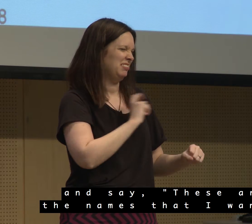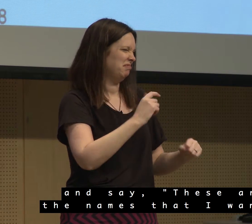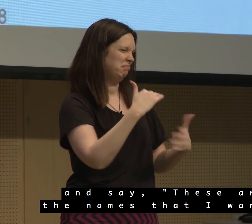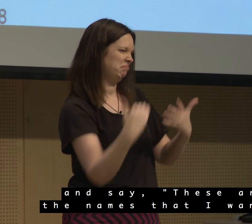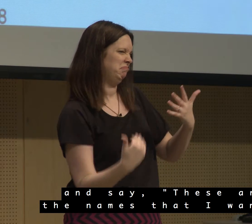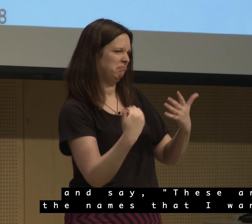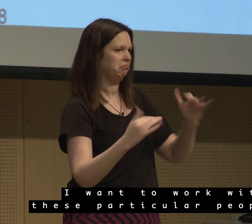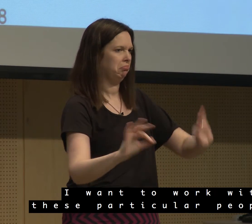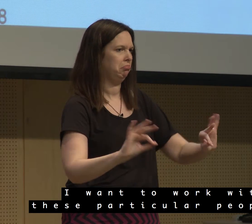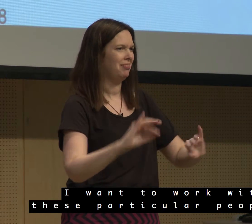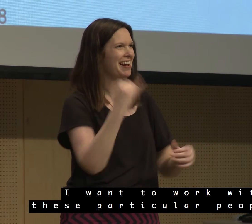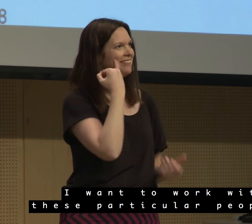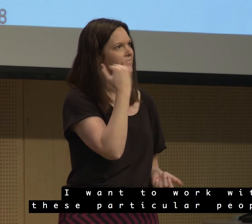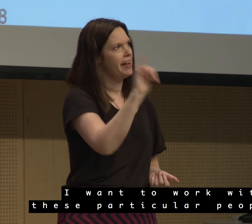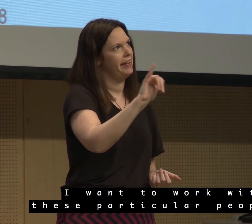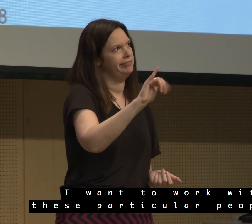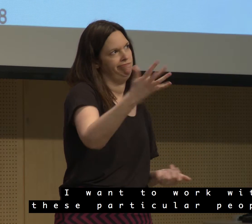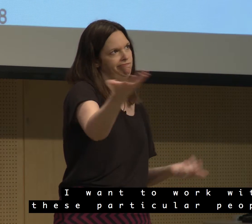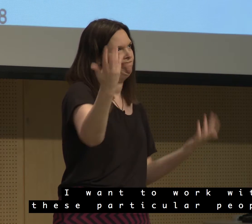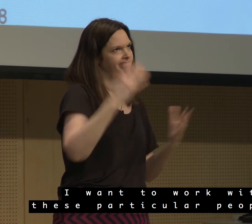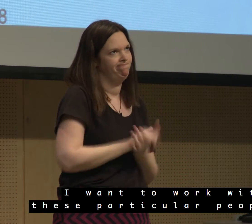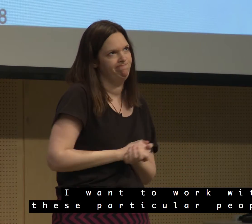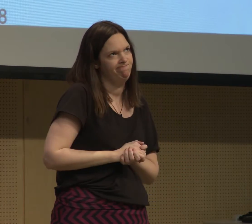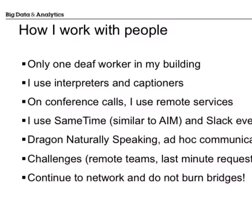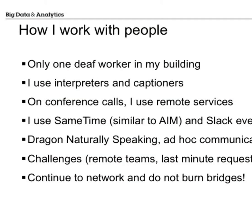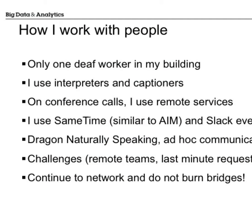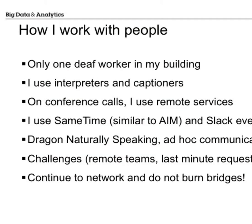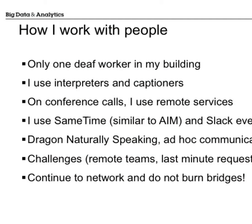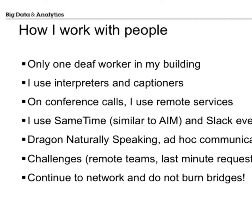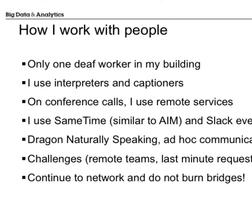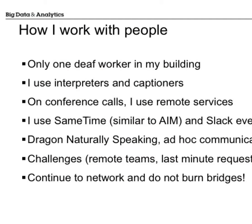are the names that I want. I want to work with these particular people.